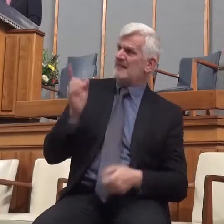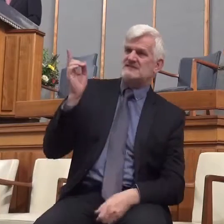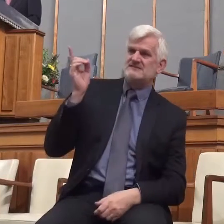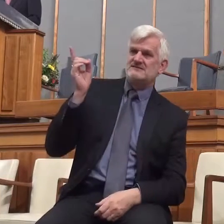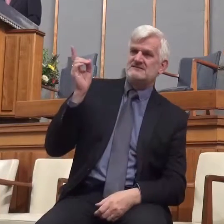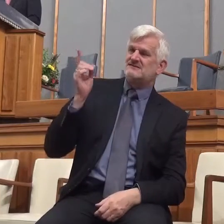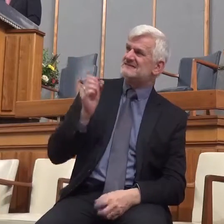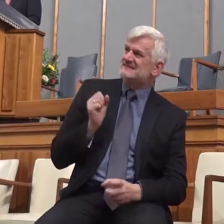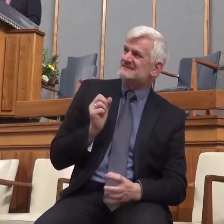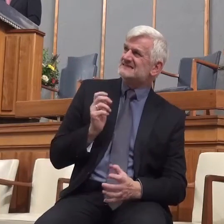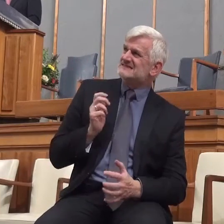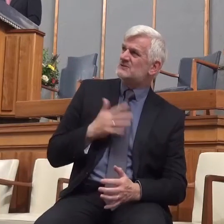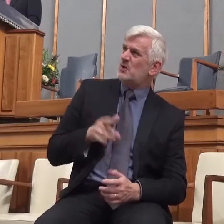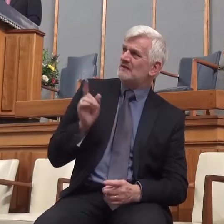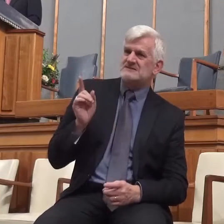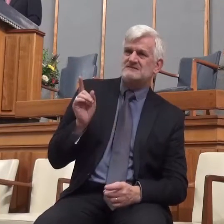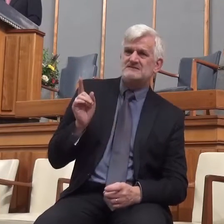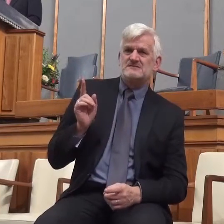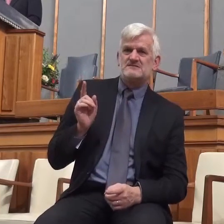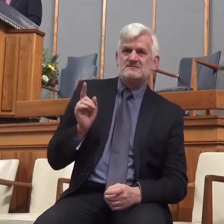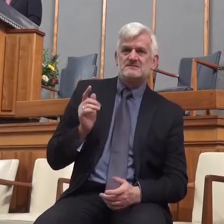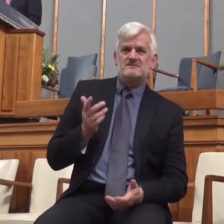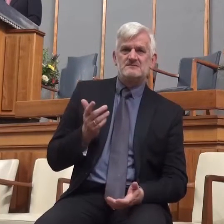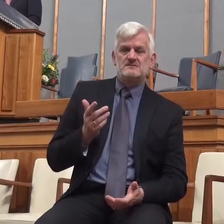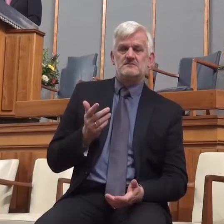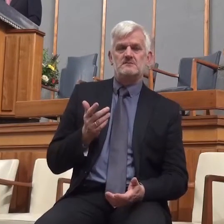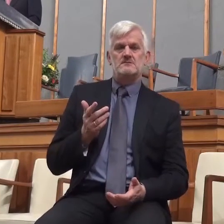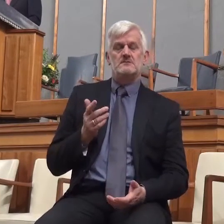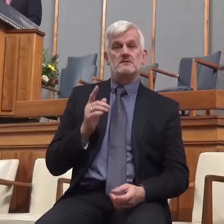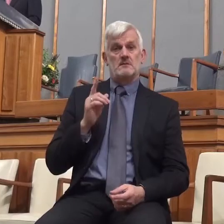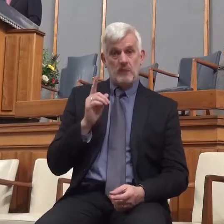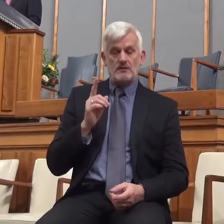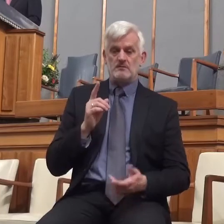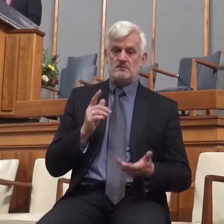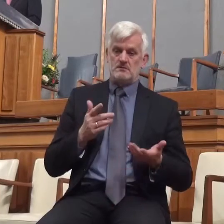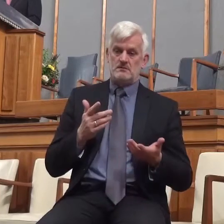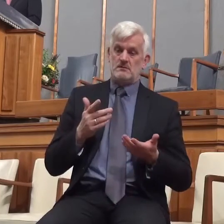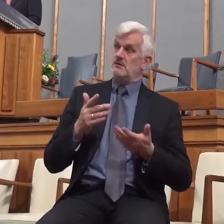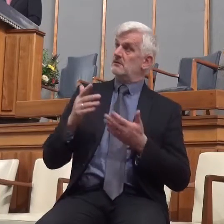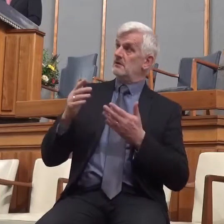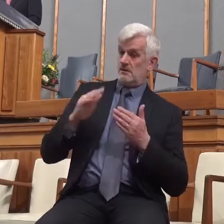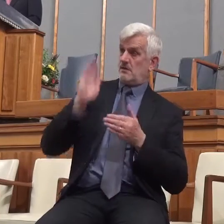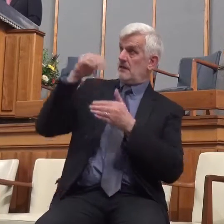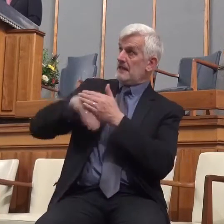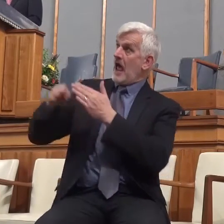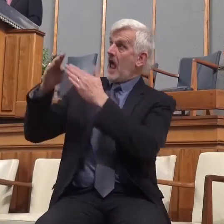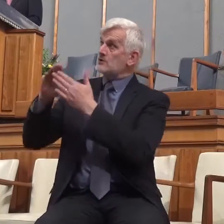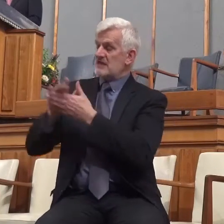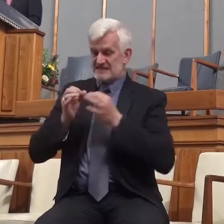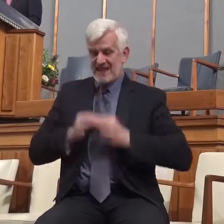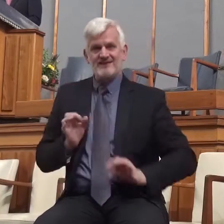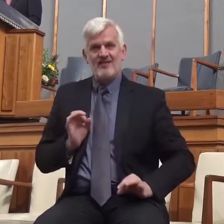clothed upon with our house which is from heaven. If so be that being clothed we shall not be found